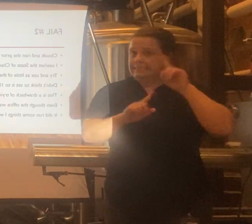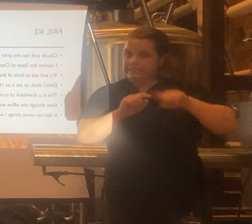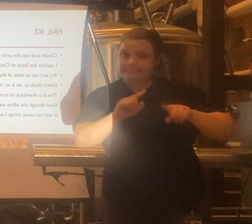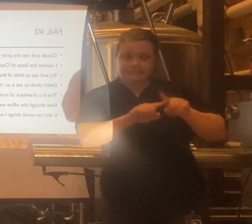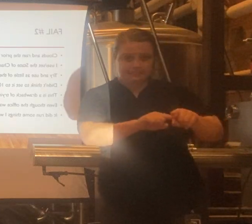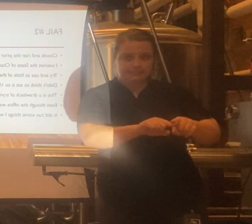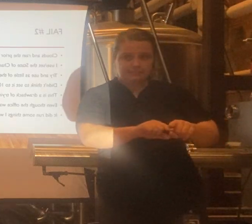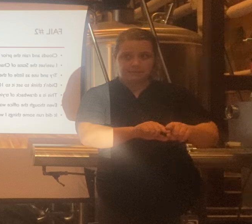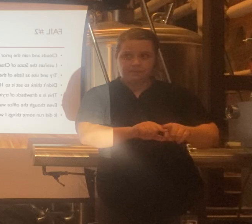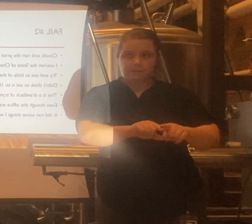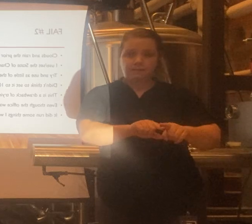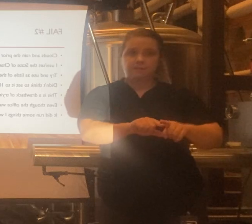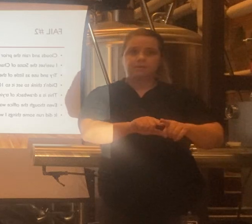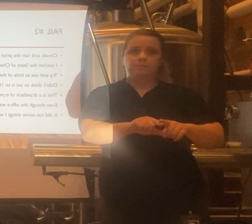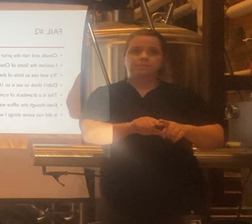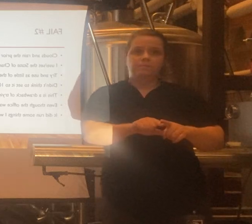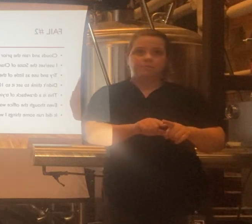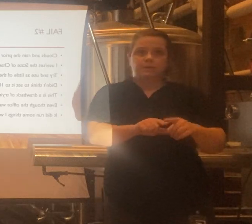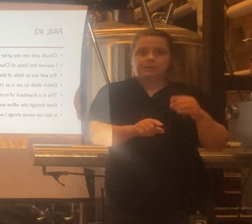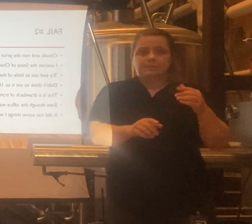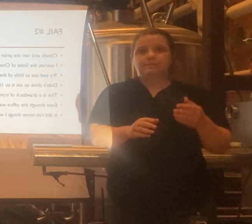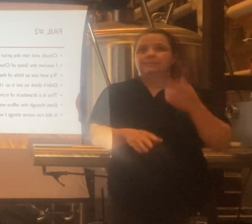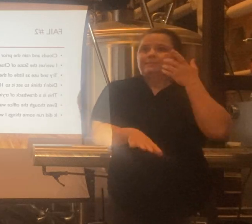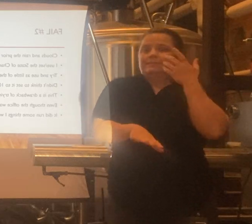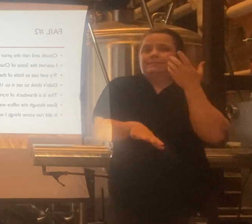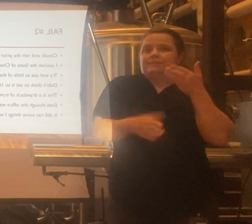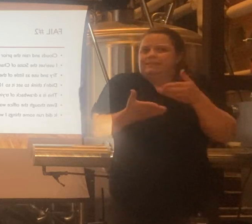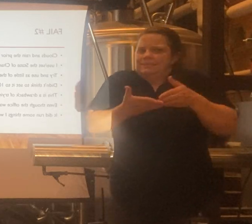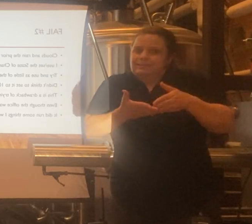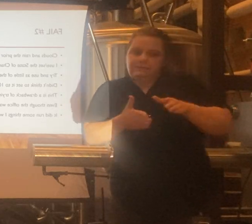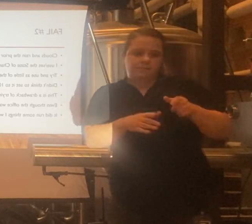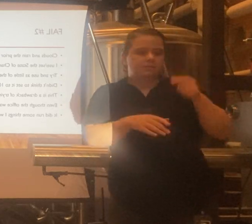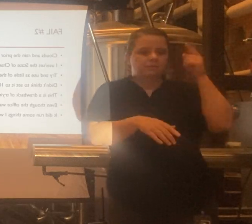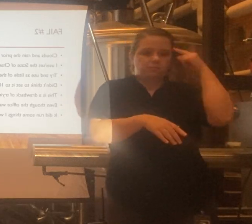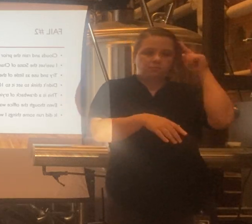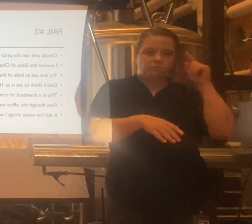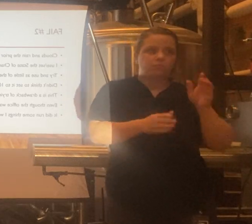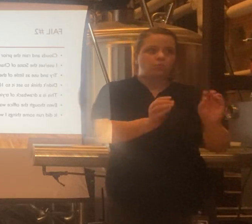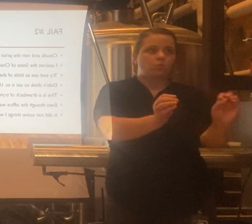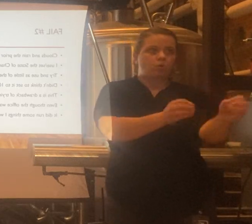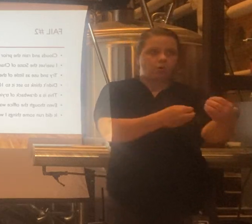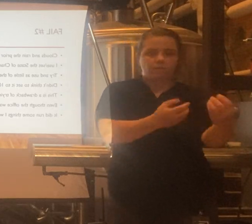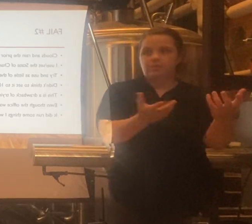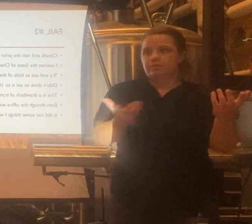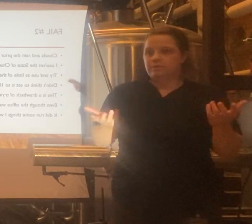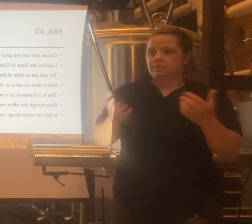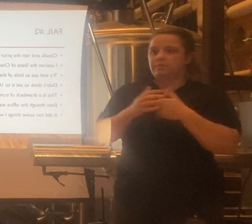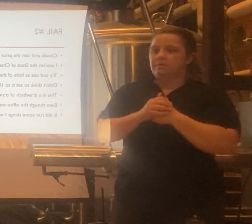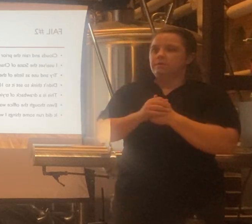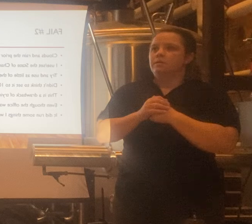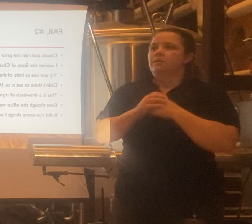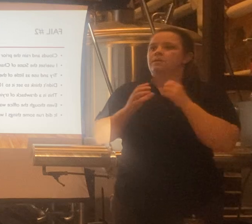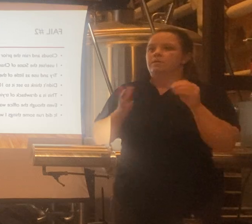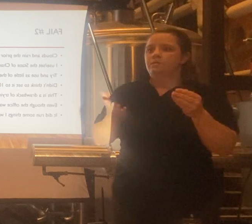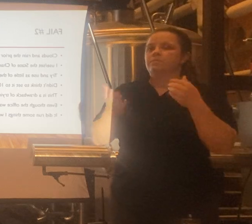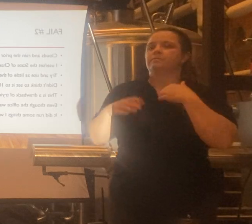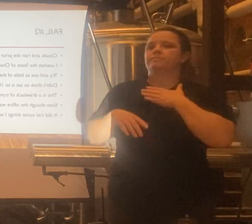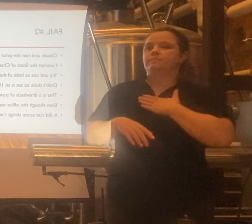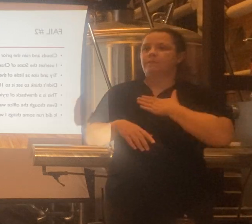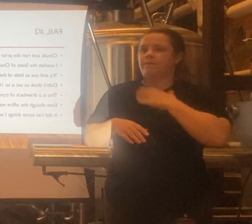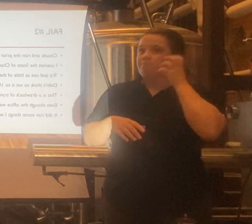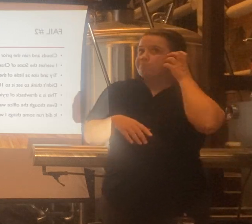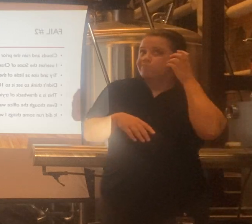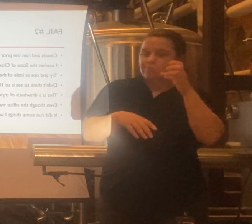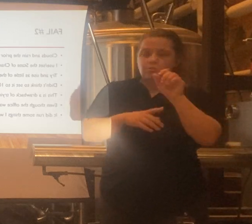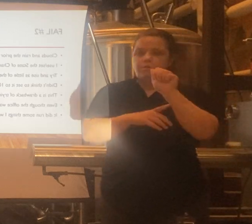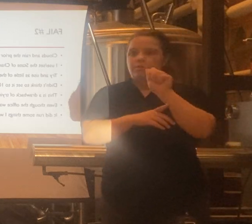running. So that was my first fail, is I needed to slide that up to 100%, which you can do on the app on my phone and tell it that. But it's something the